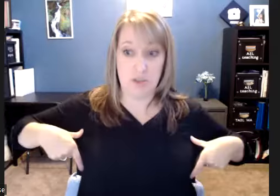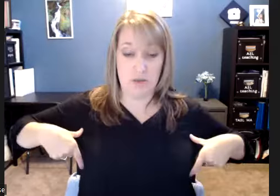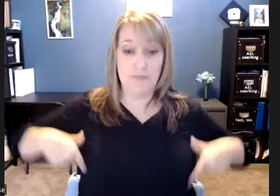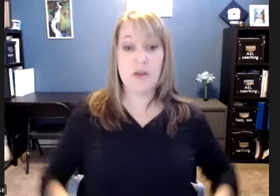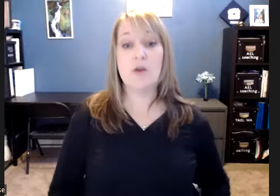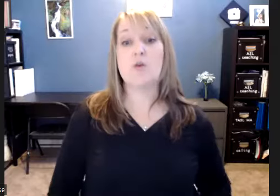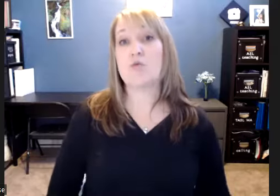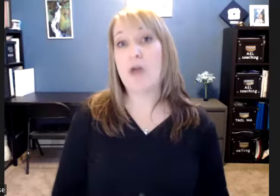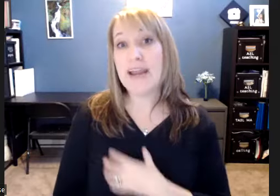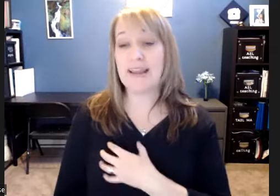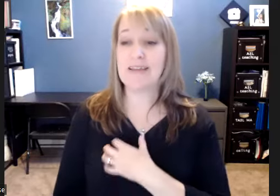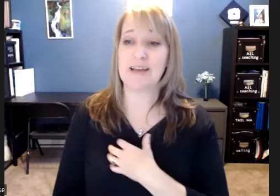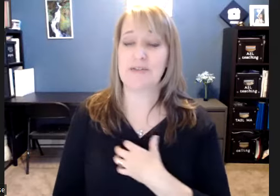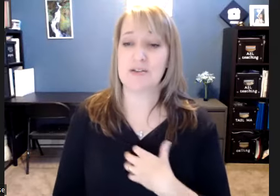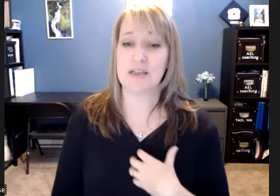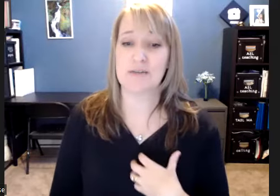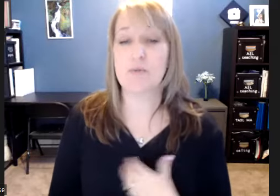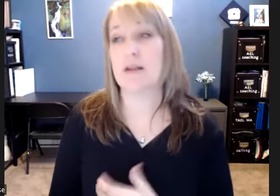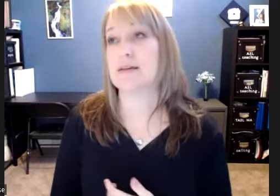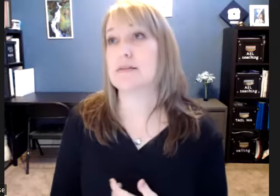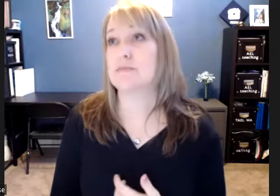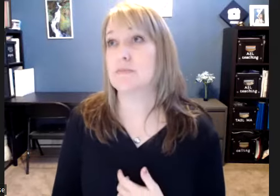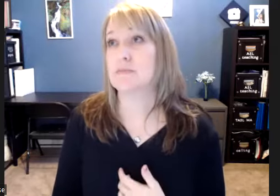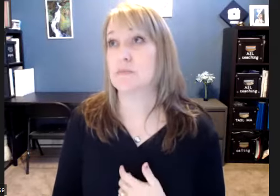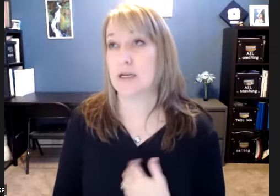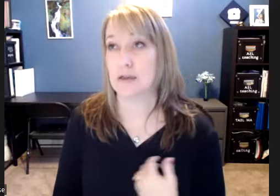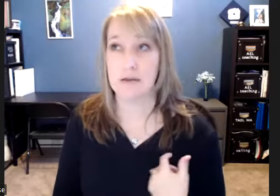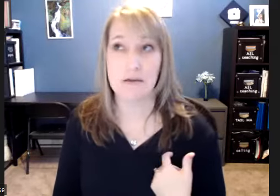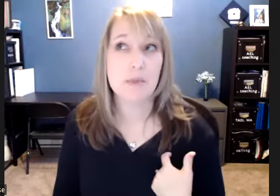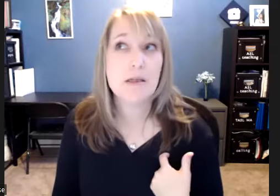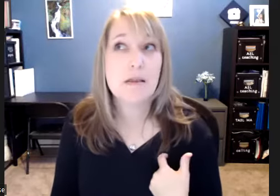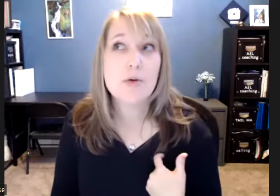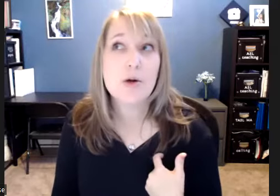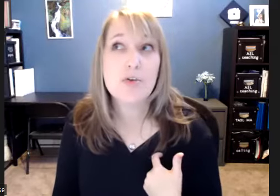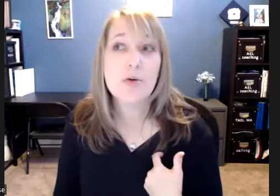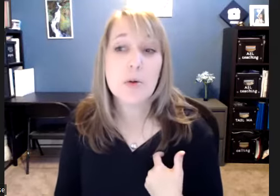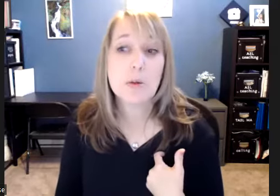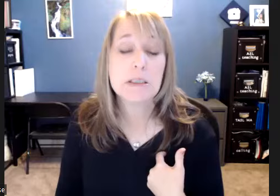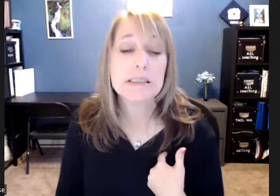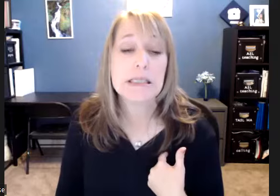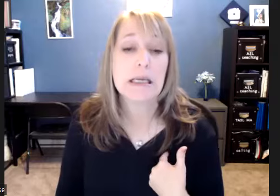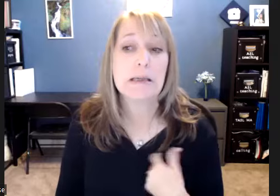Picture. Writing, like if there's a, well, I guess writing could be a logo too. Let's say